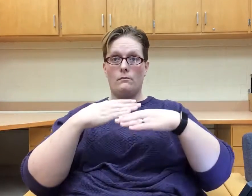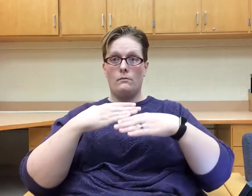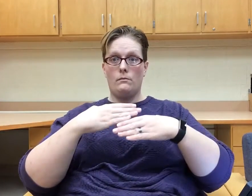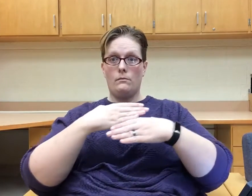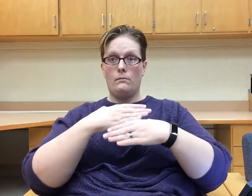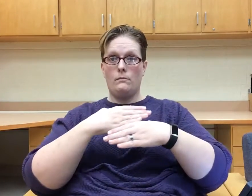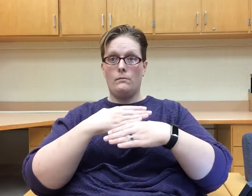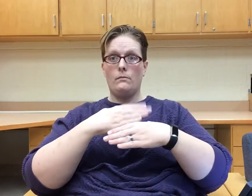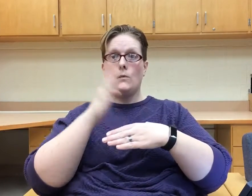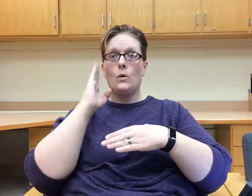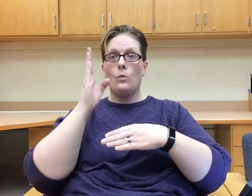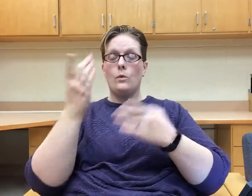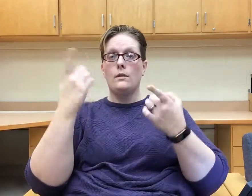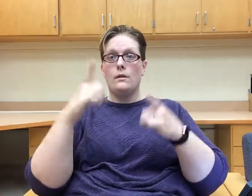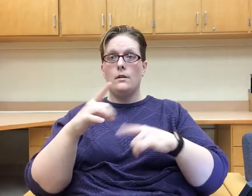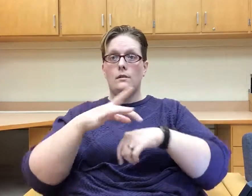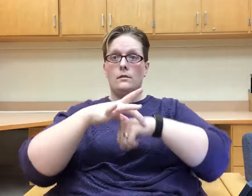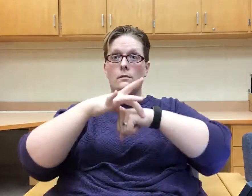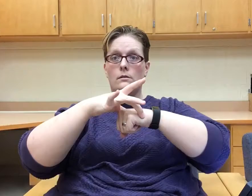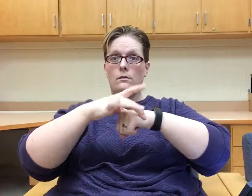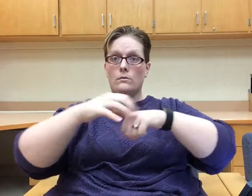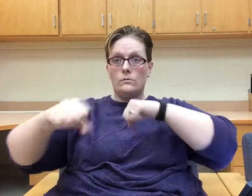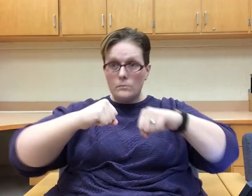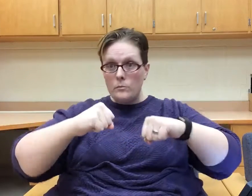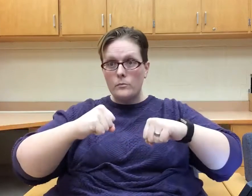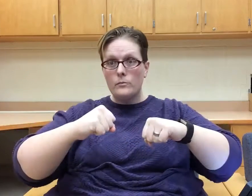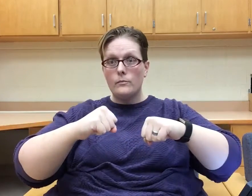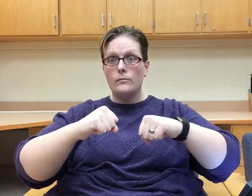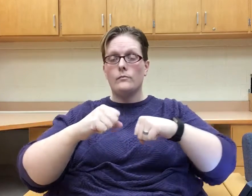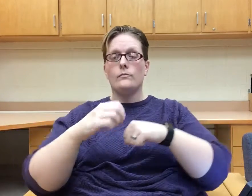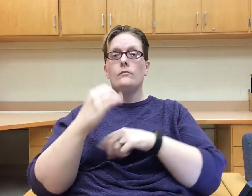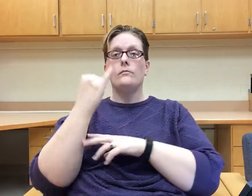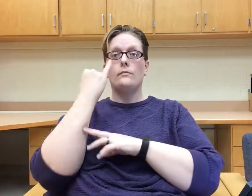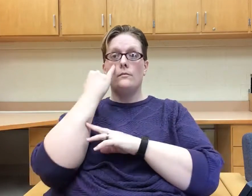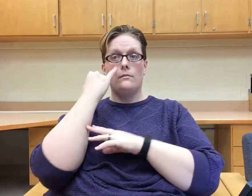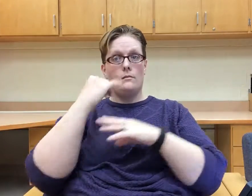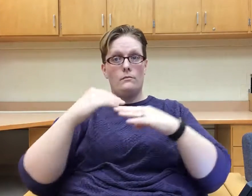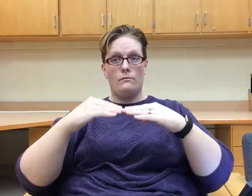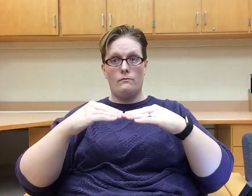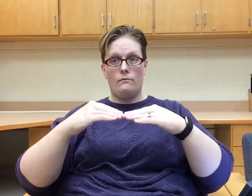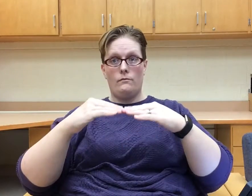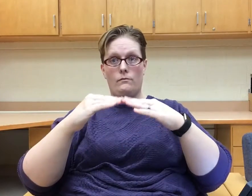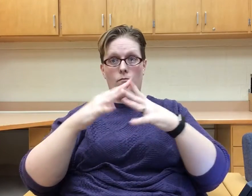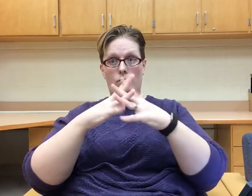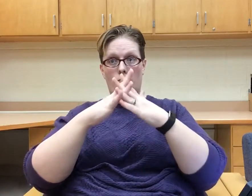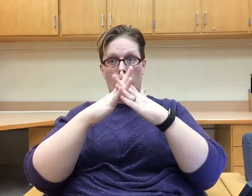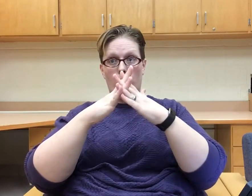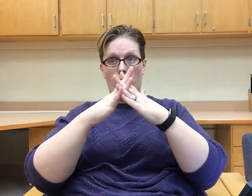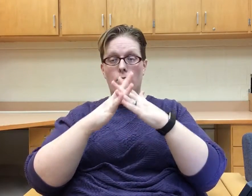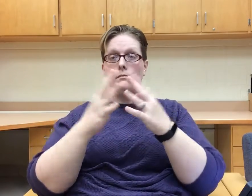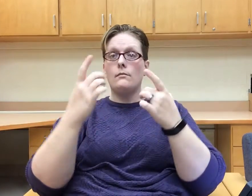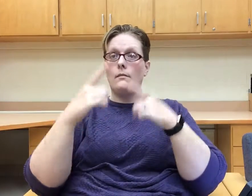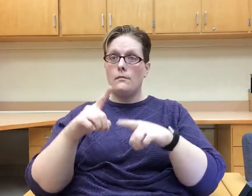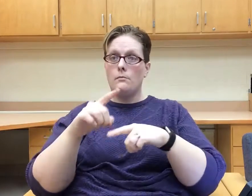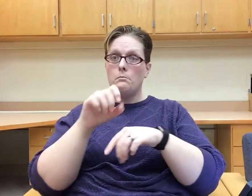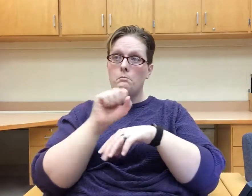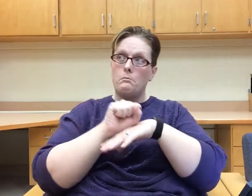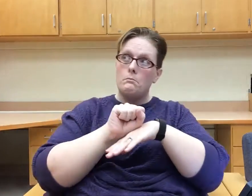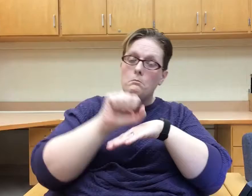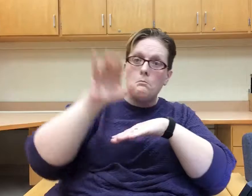When the plates slide past each other, that's when we feel the earthquakes. If they converge, we'll